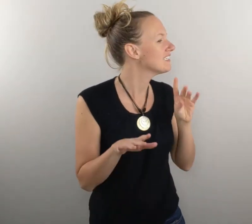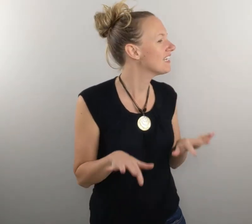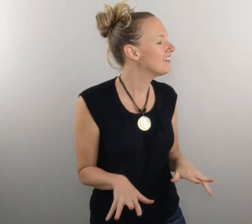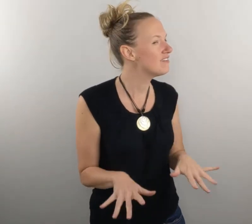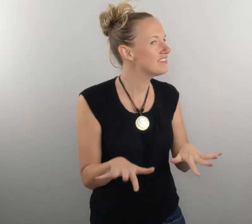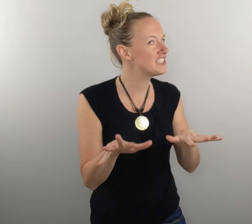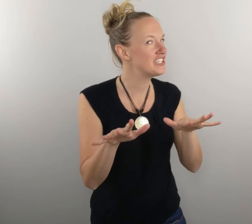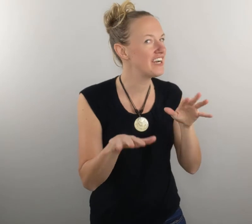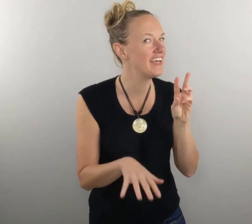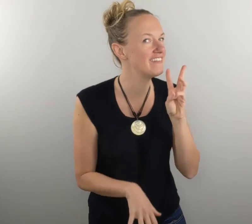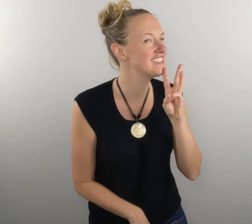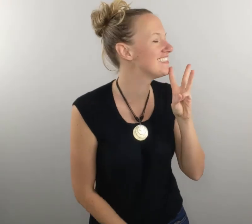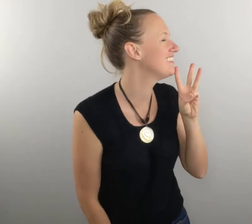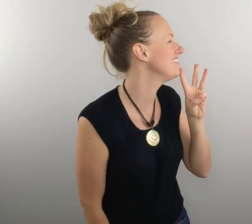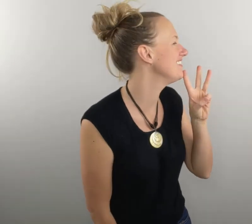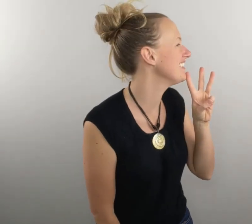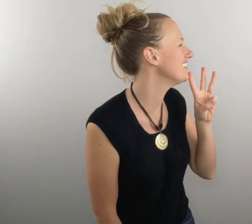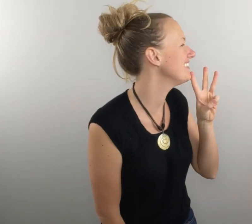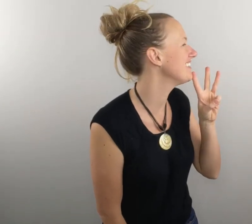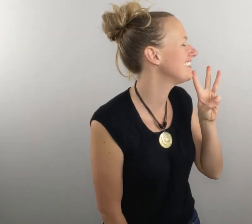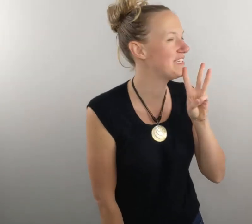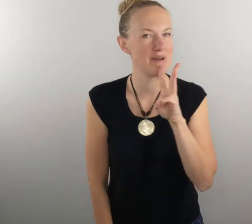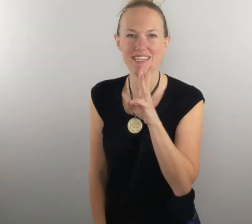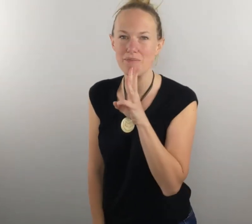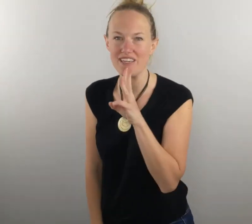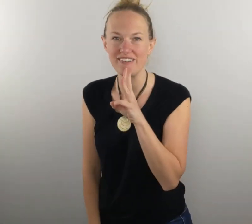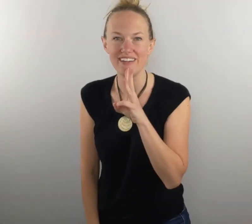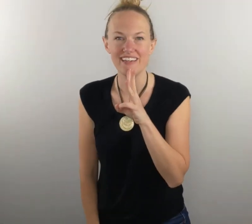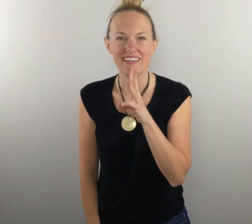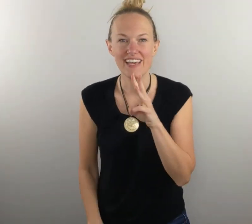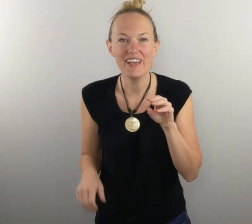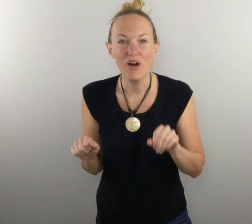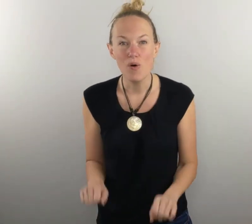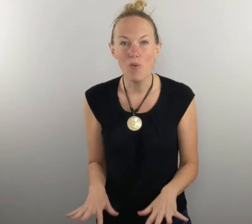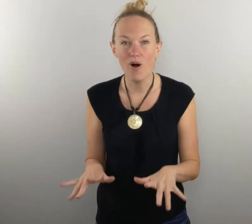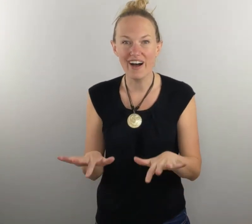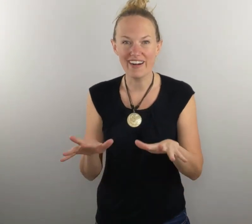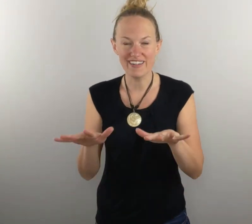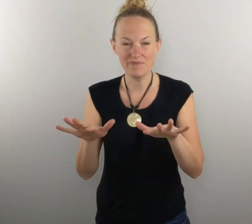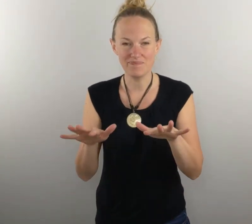Okay, you don't have to turn your head. I'm just doing it so you can see my W. Okay, water